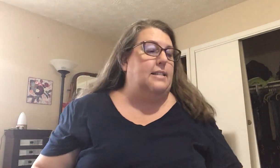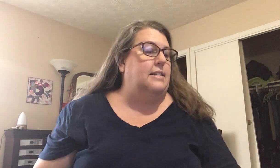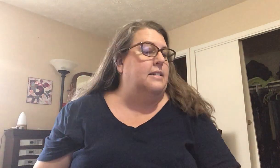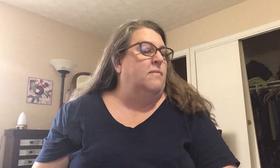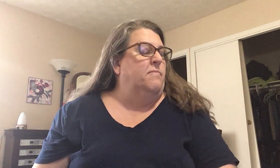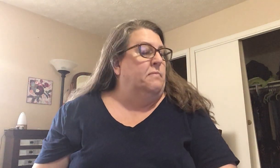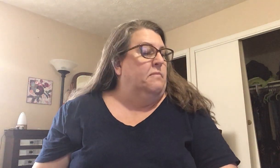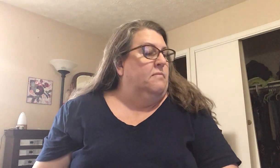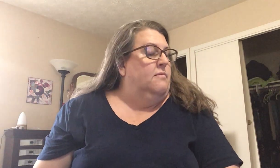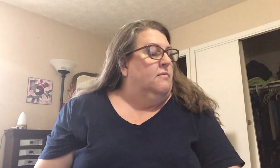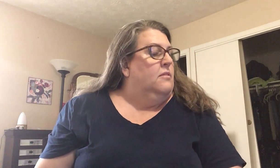sentences.